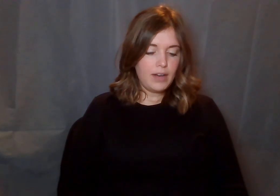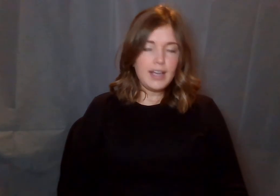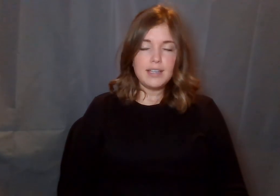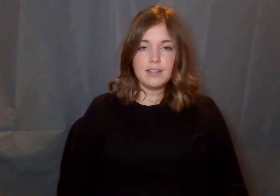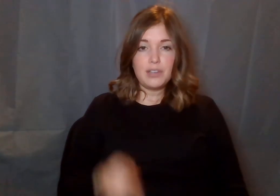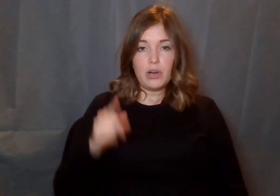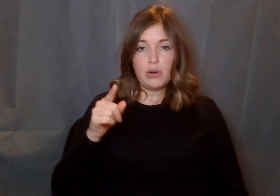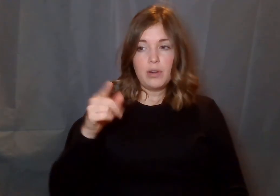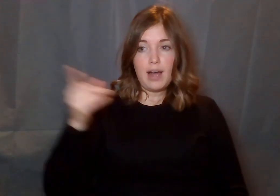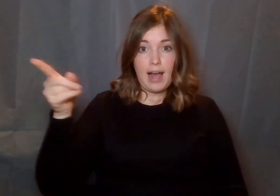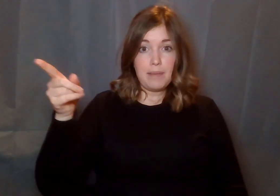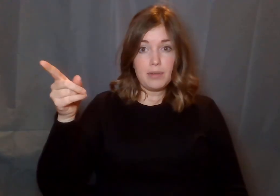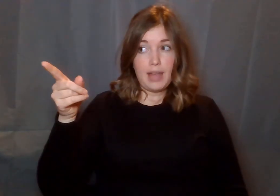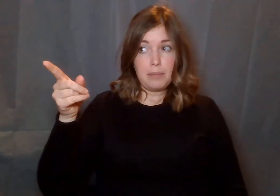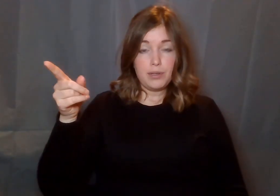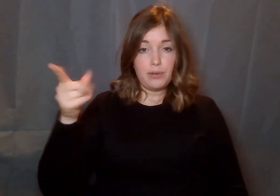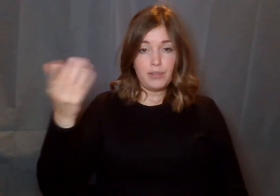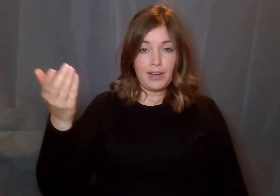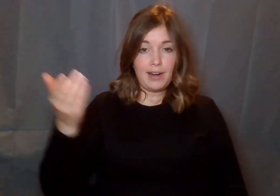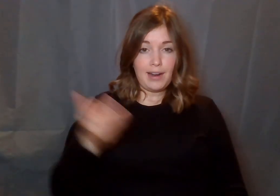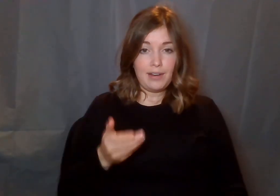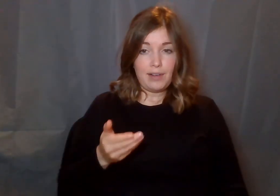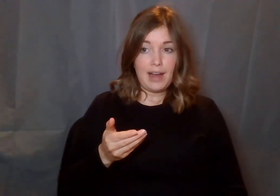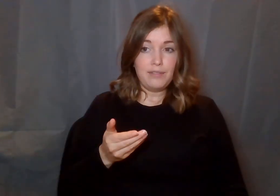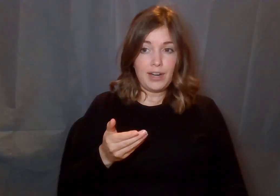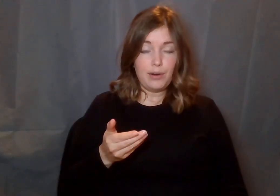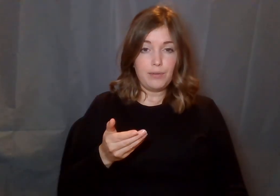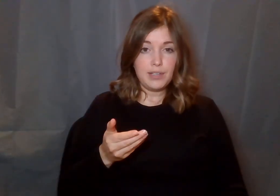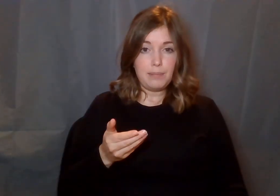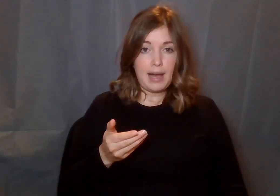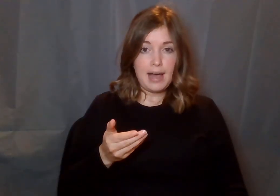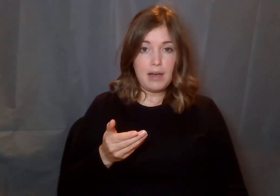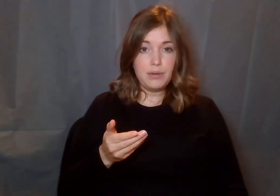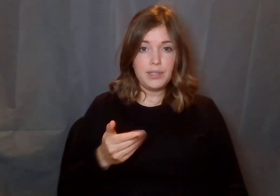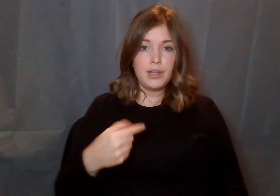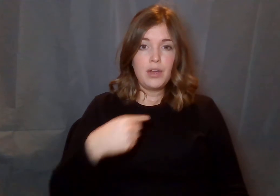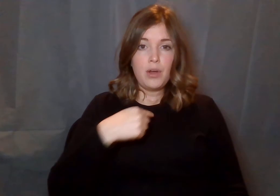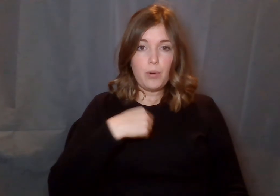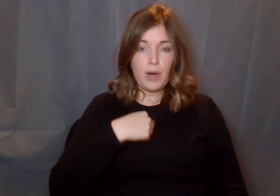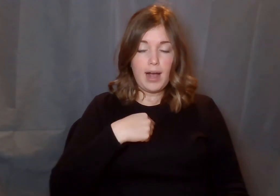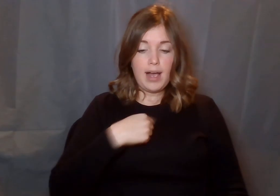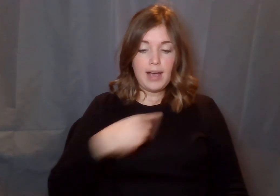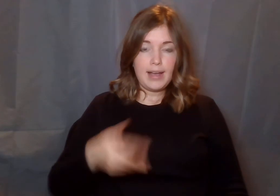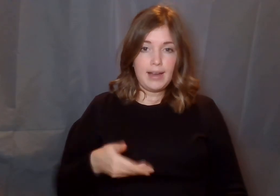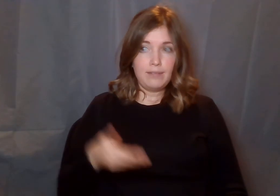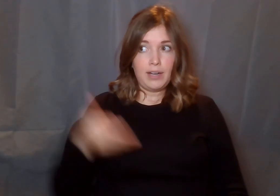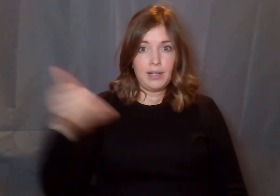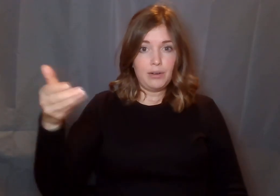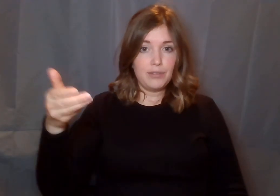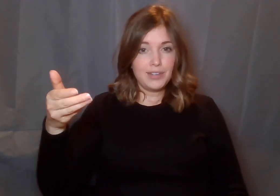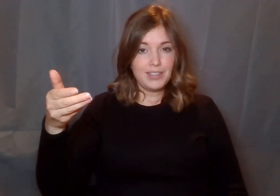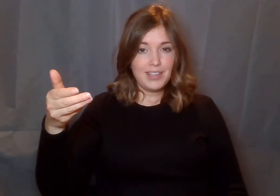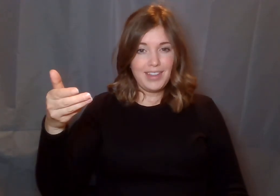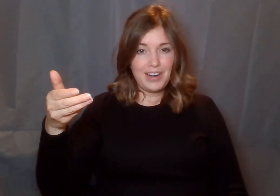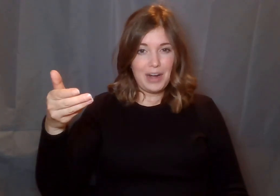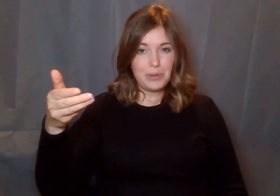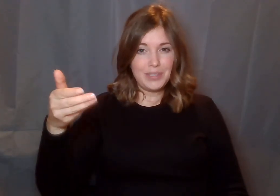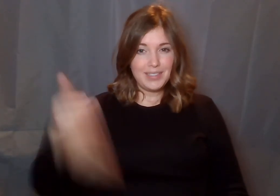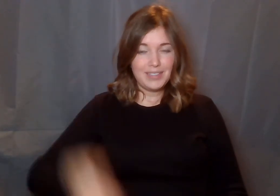Invite. So I'm that person over there, and I invited over to my house, or I got invited over to their